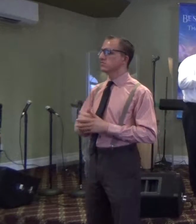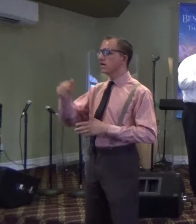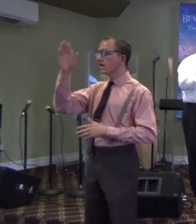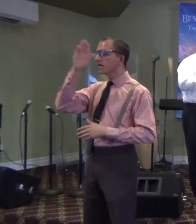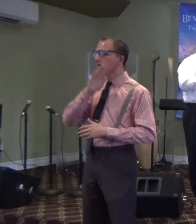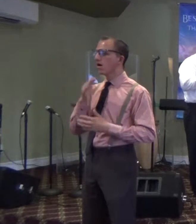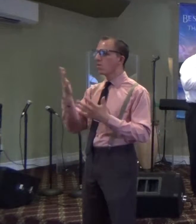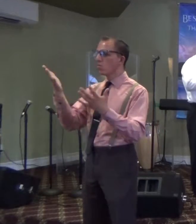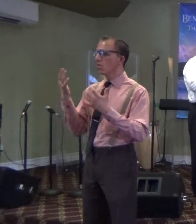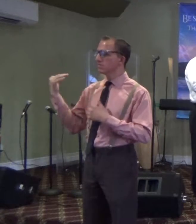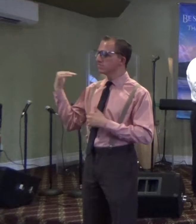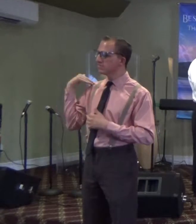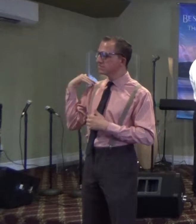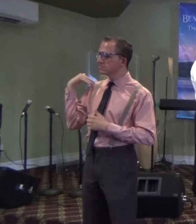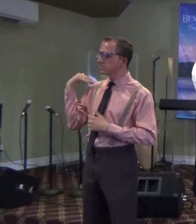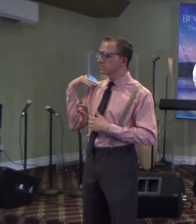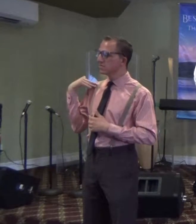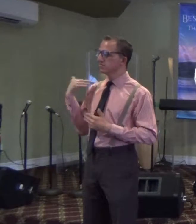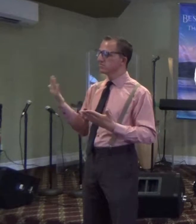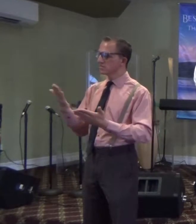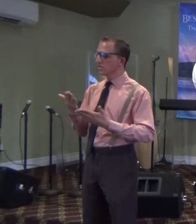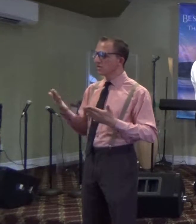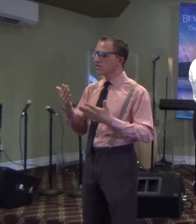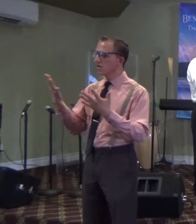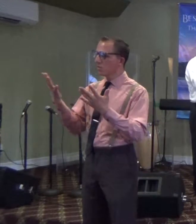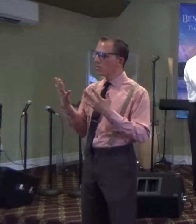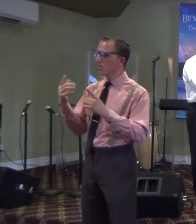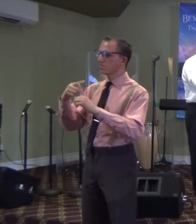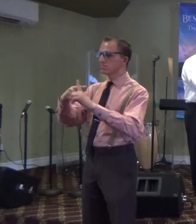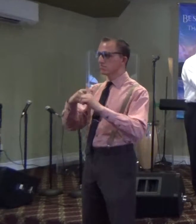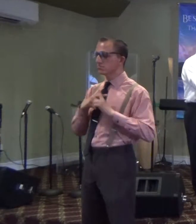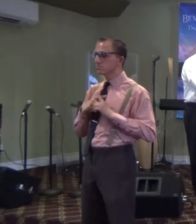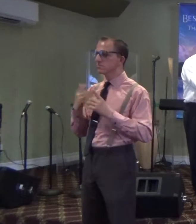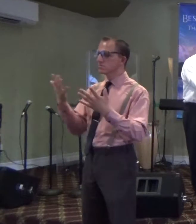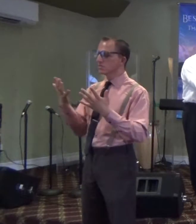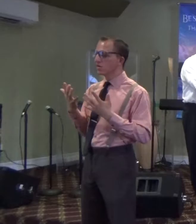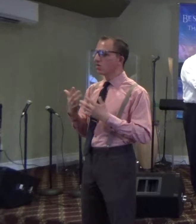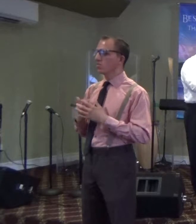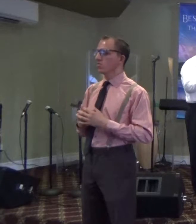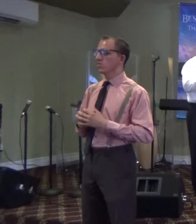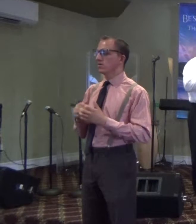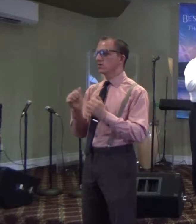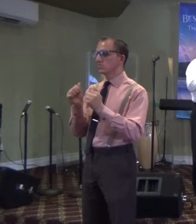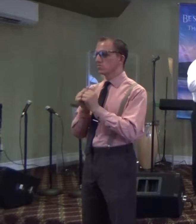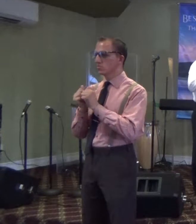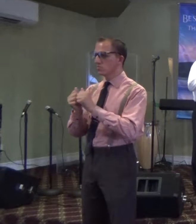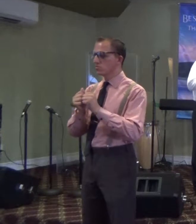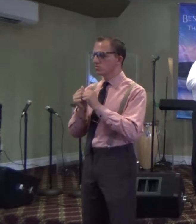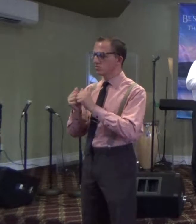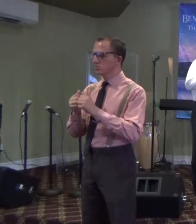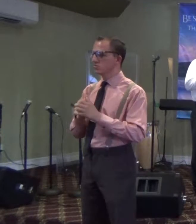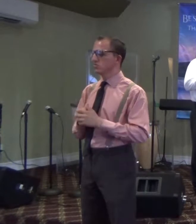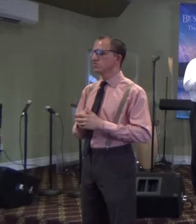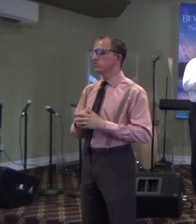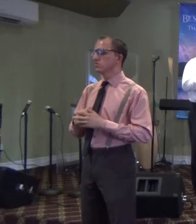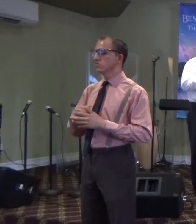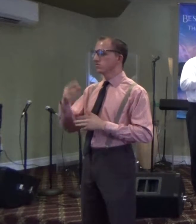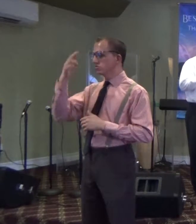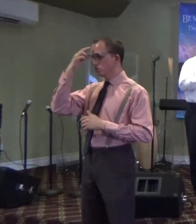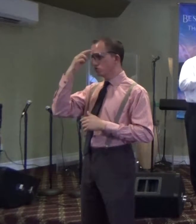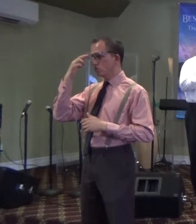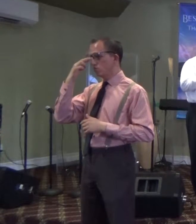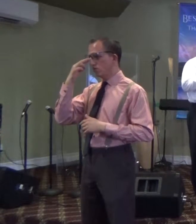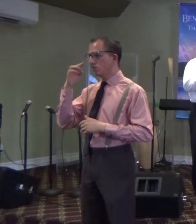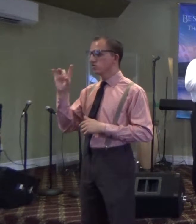intervenir Dios of God intervening en nuestras in vidas. our lives. Por eso dice Pablo That's why Paul en says Romanos in